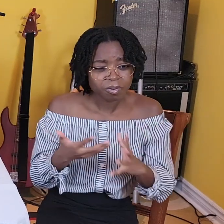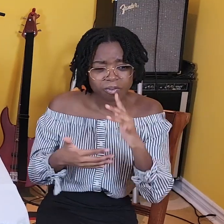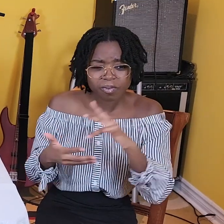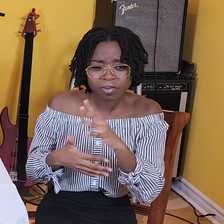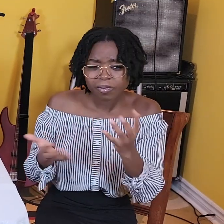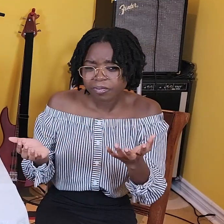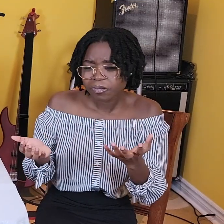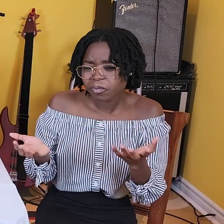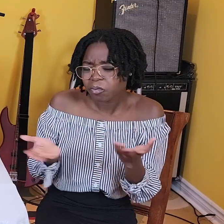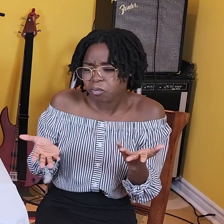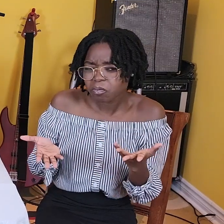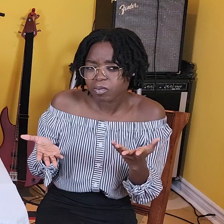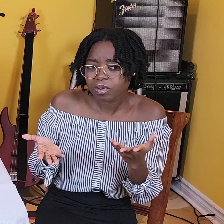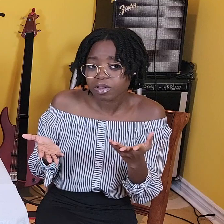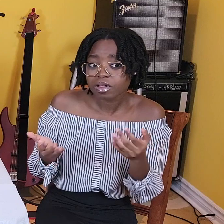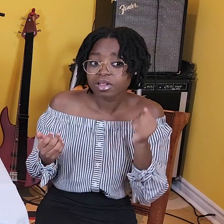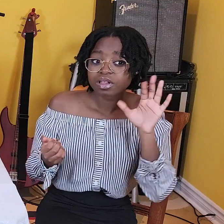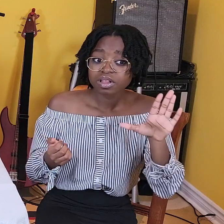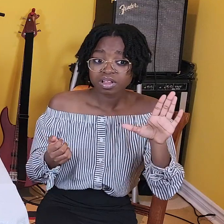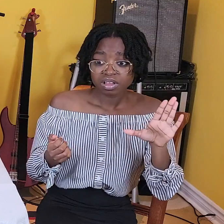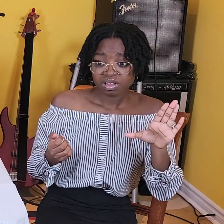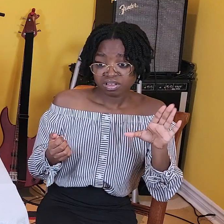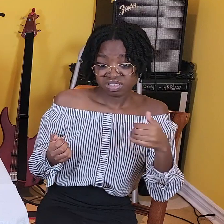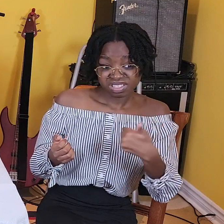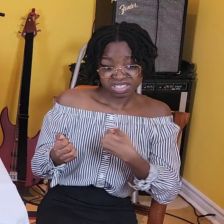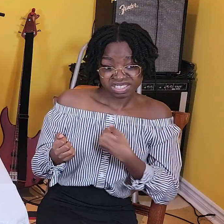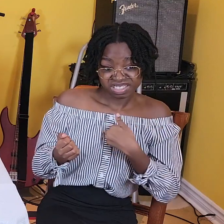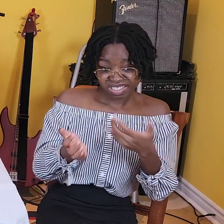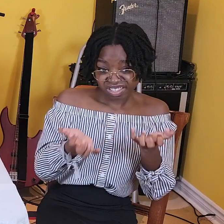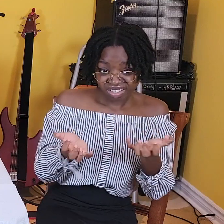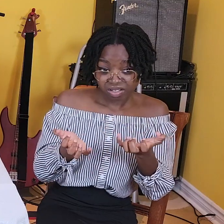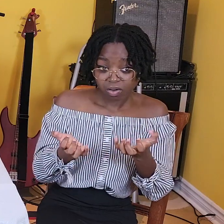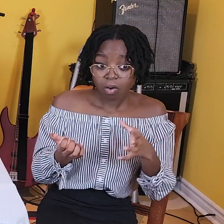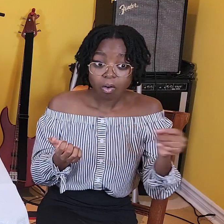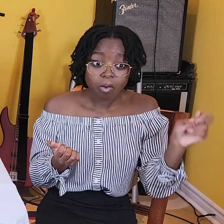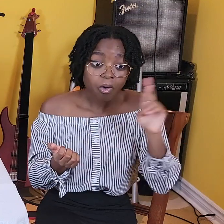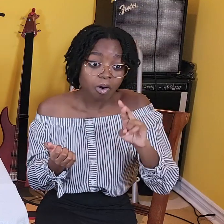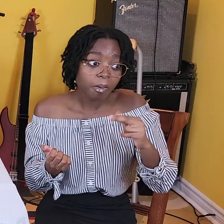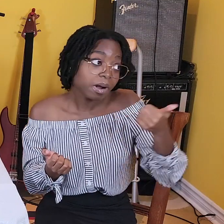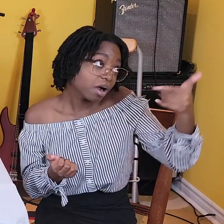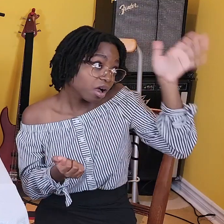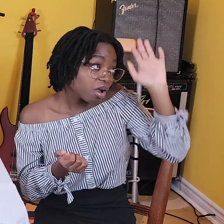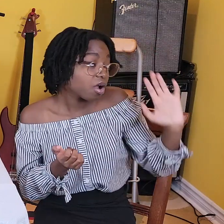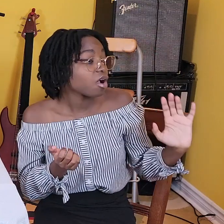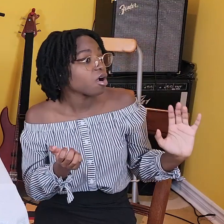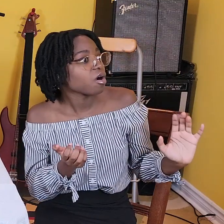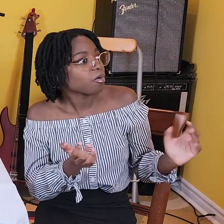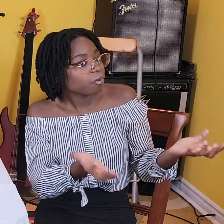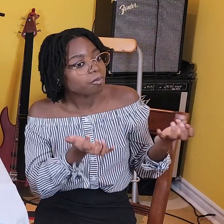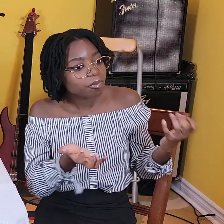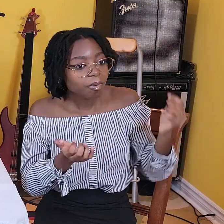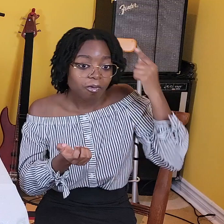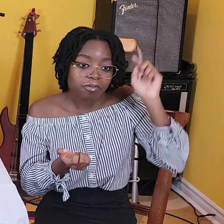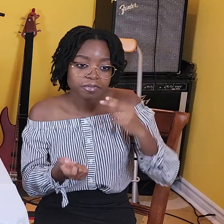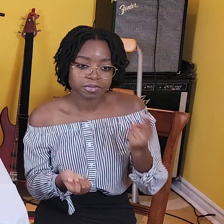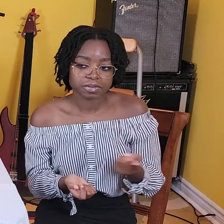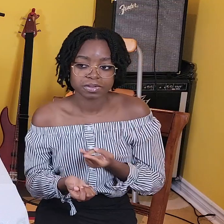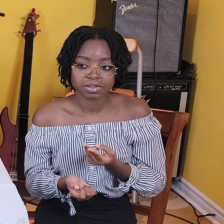Your selfish desires or what God wants you to do? What do we value